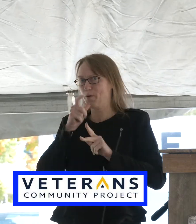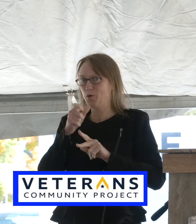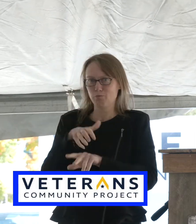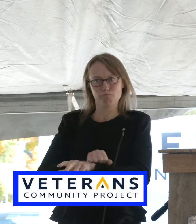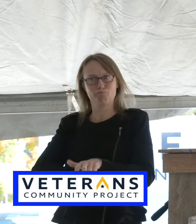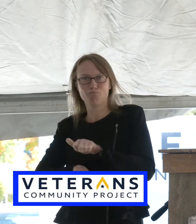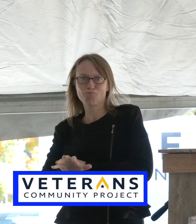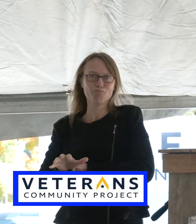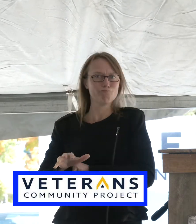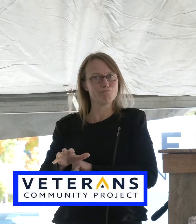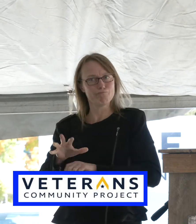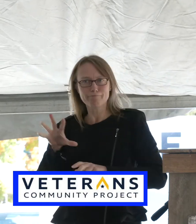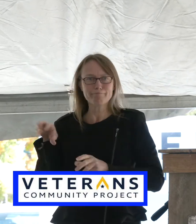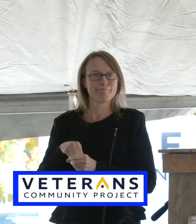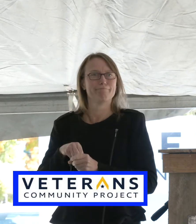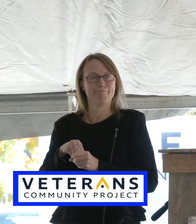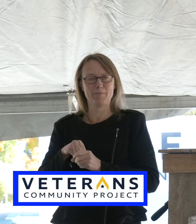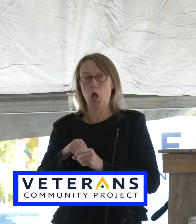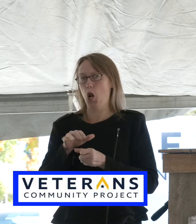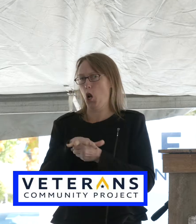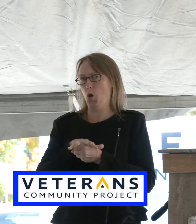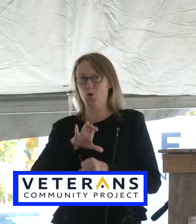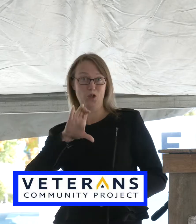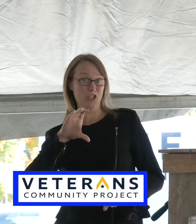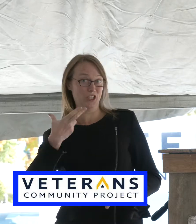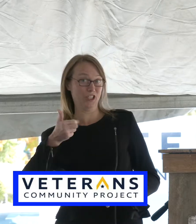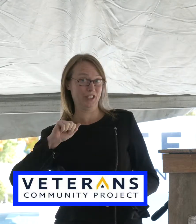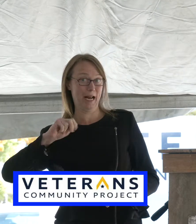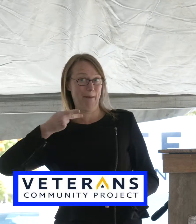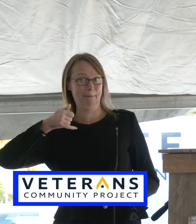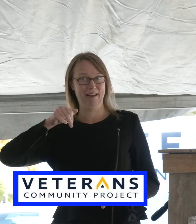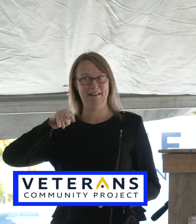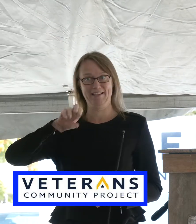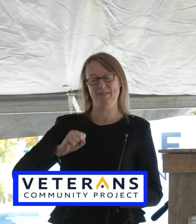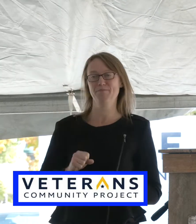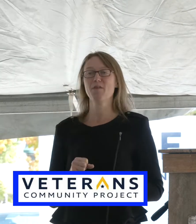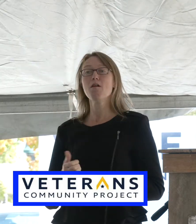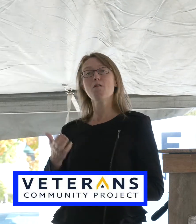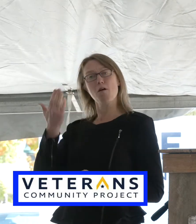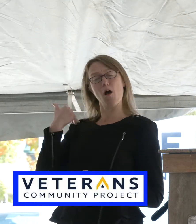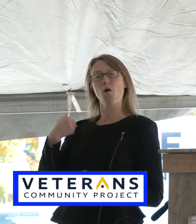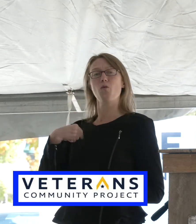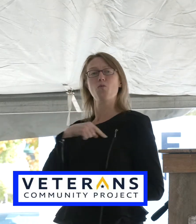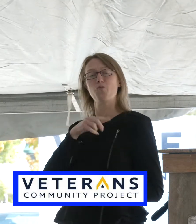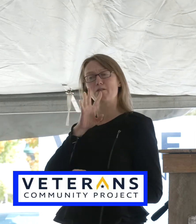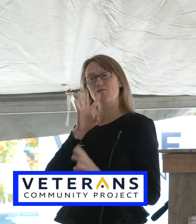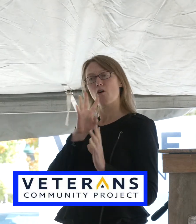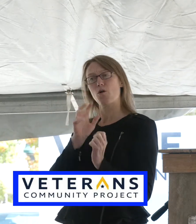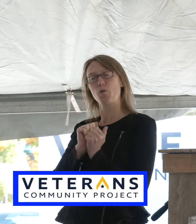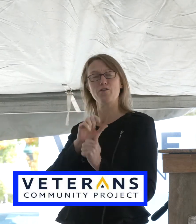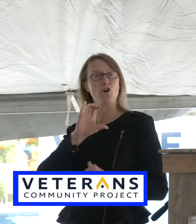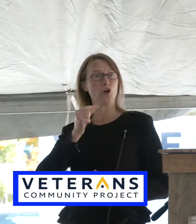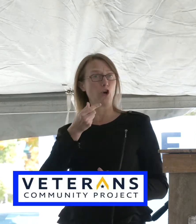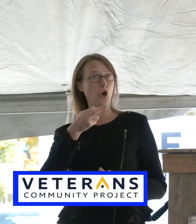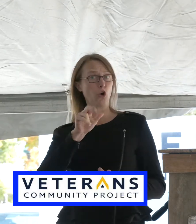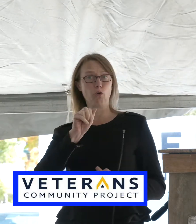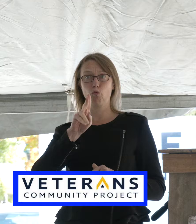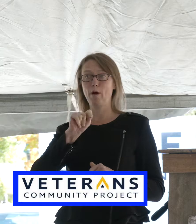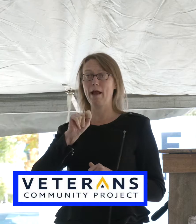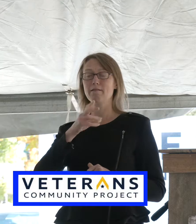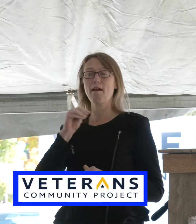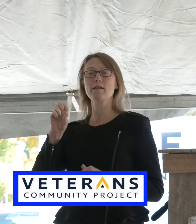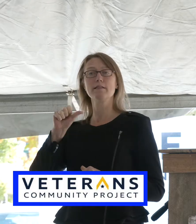local champions. So 2 years ago, we talked Grant Mecklin and the Sandstone team into helping guide this project into what it is